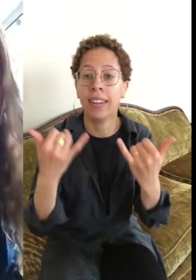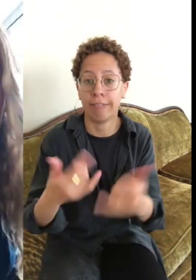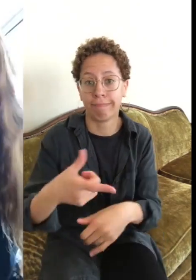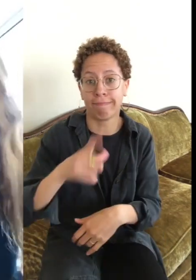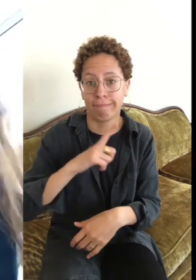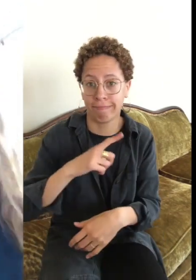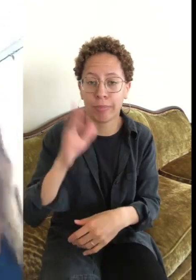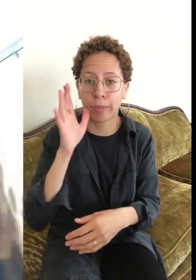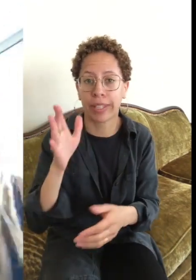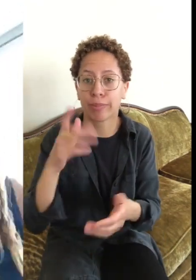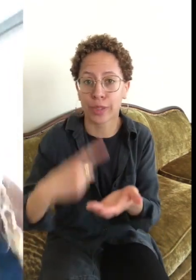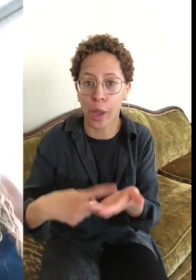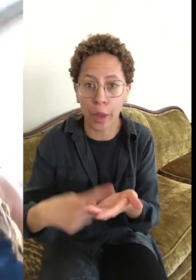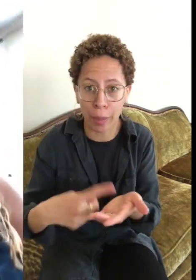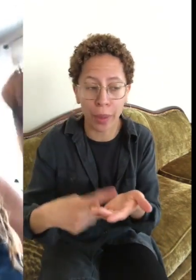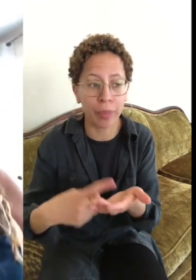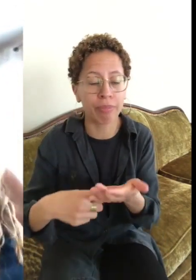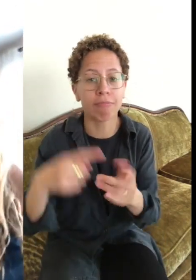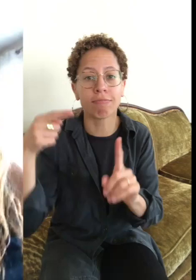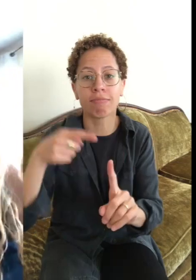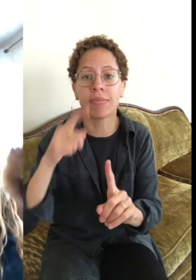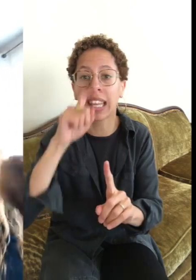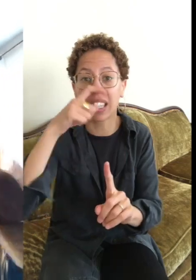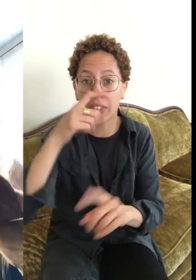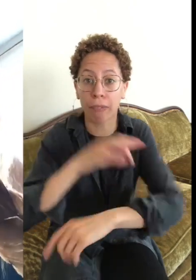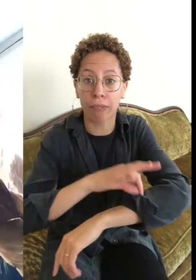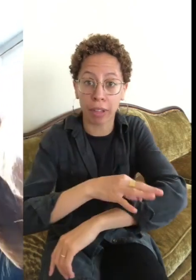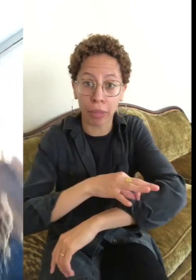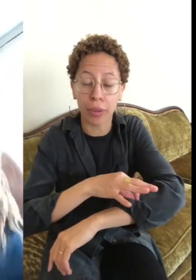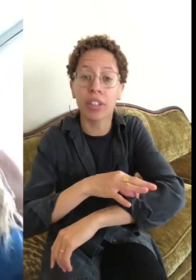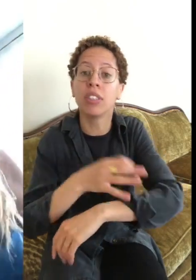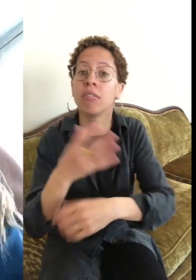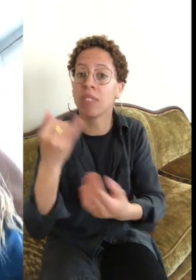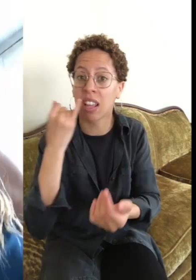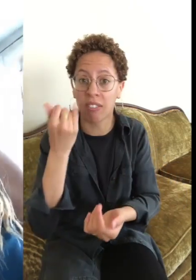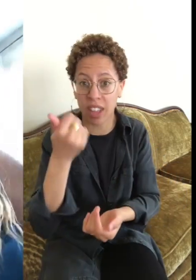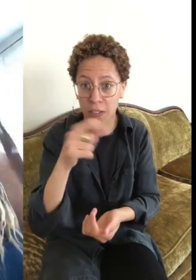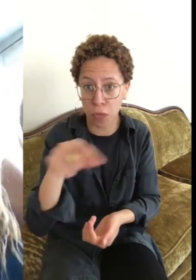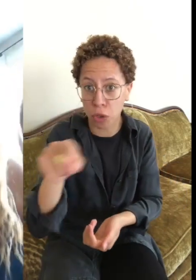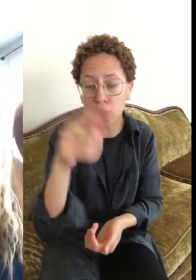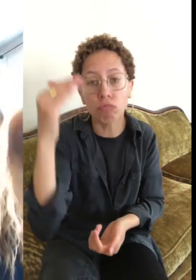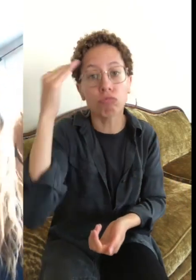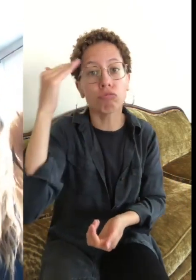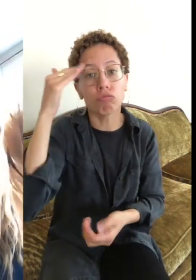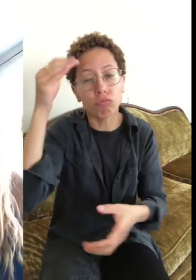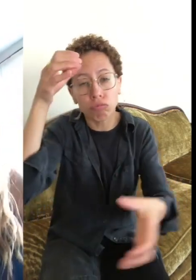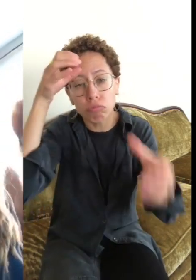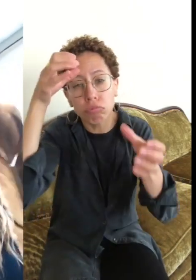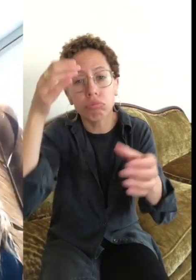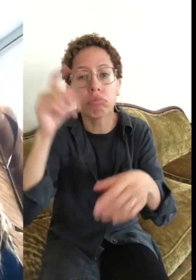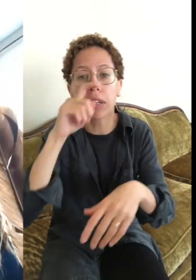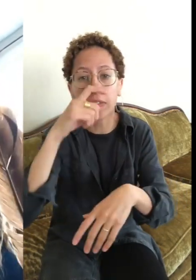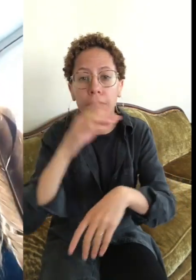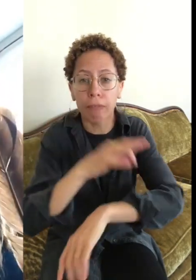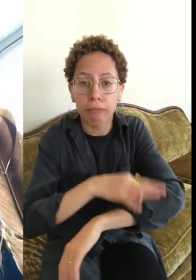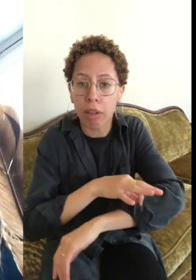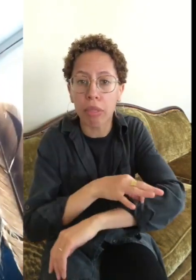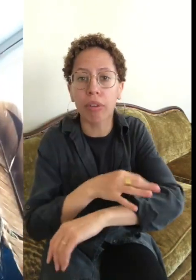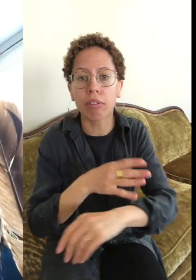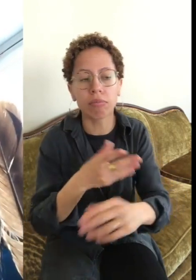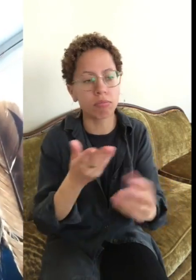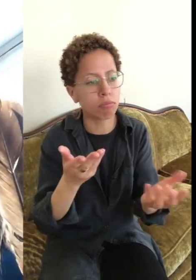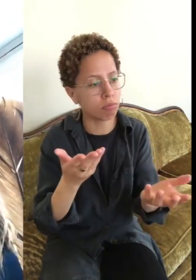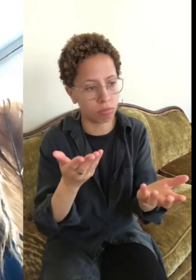Okay, so I'm going to talk for a moment about the eagle feather, and it would be awesome if anyone has knowledge about eagle feathers. If you